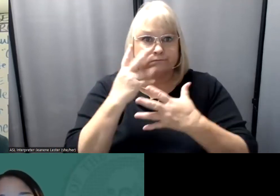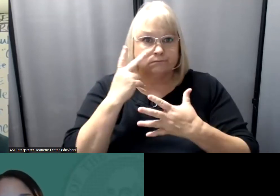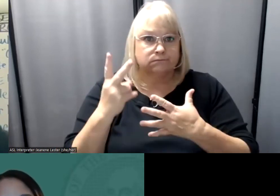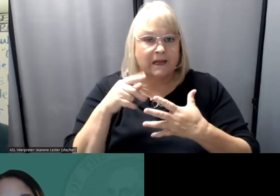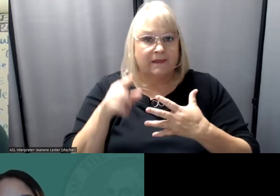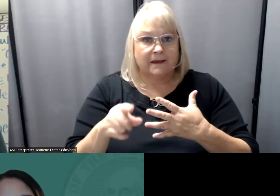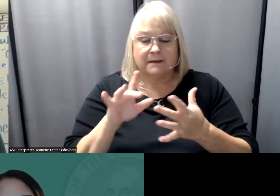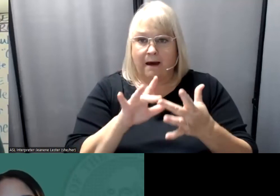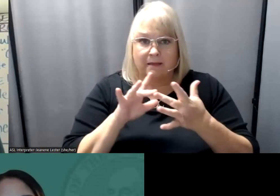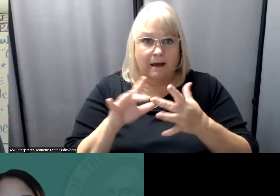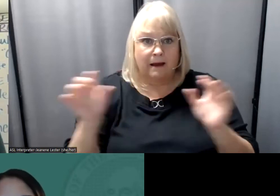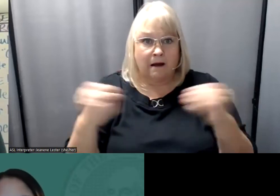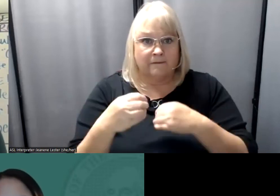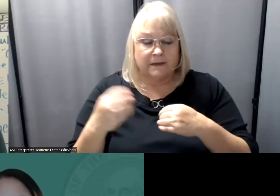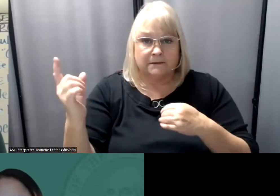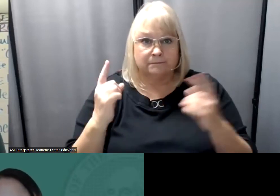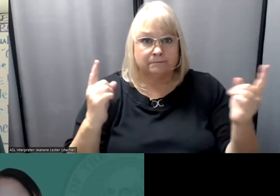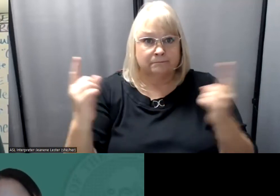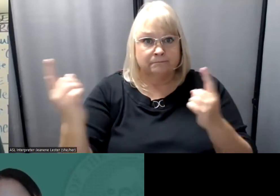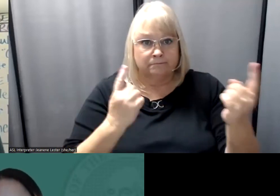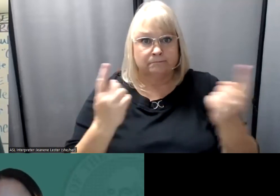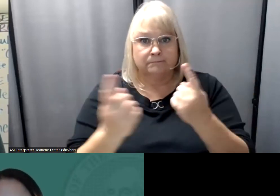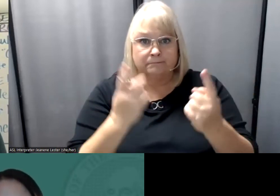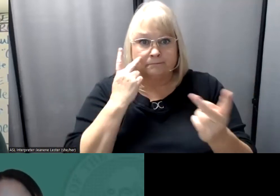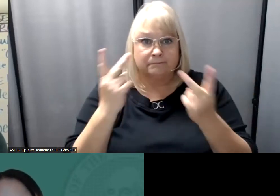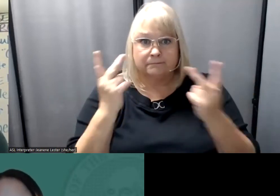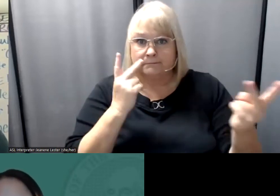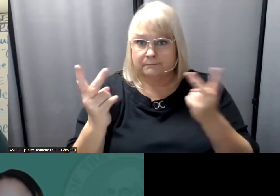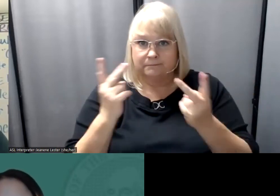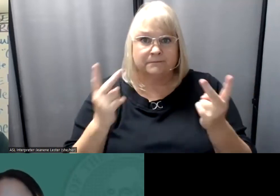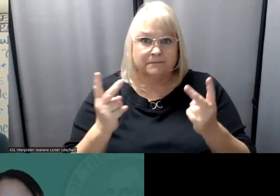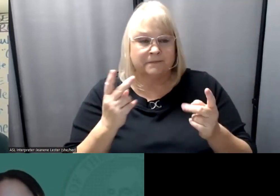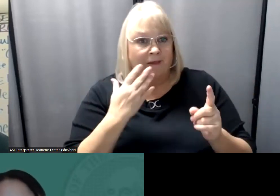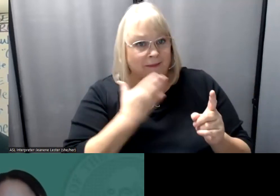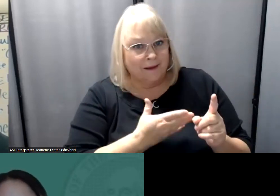office. Yeah. Great. Thank you. Thanks.